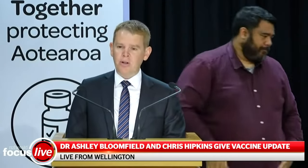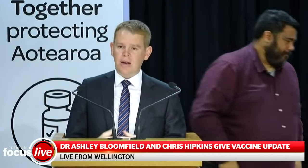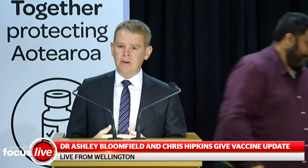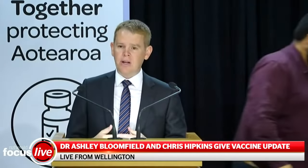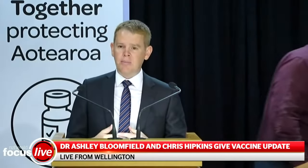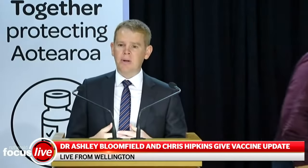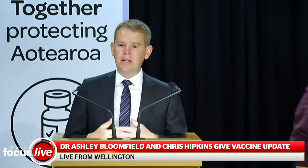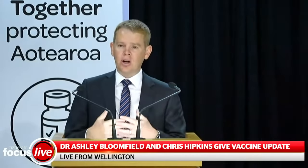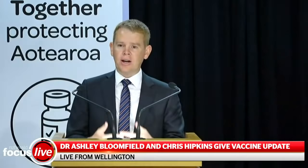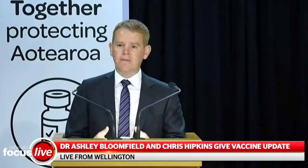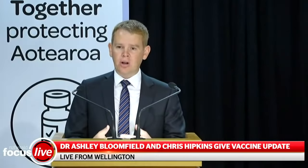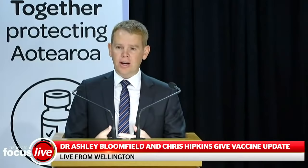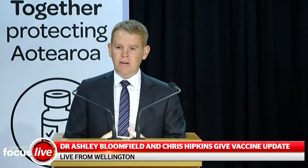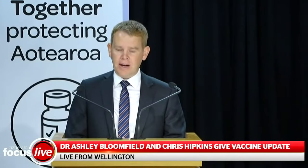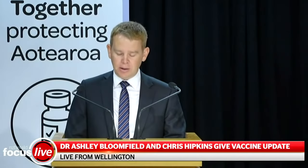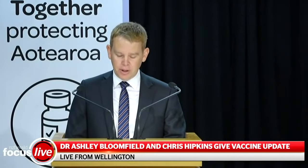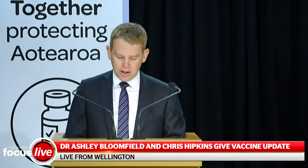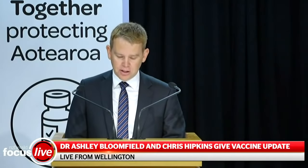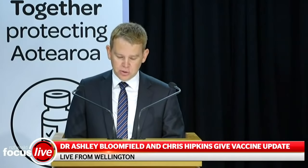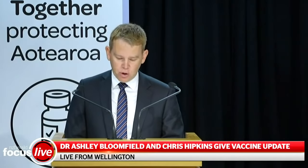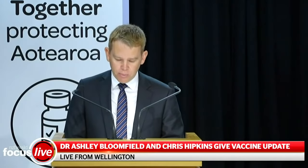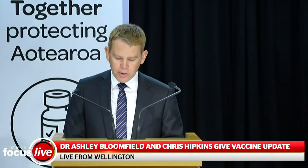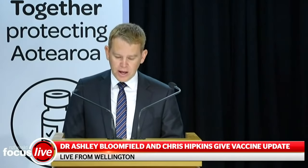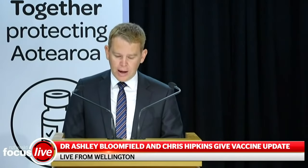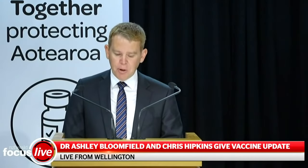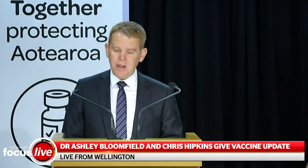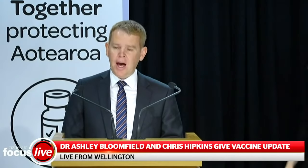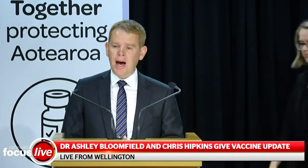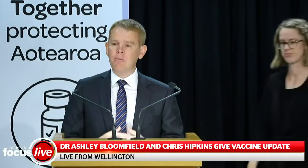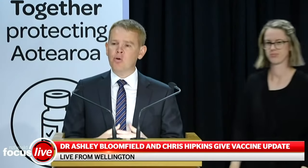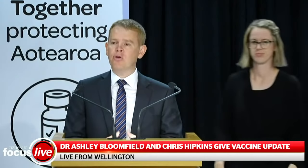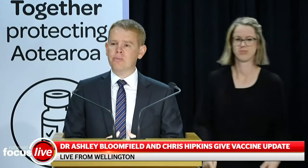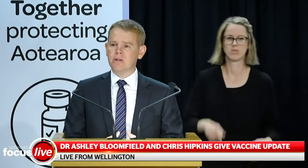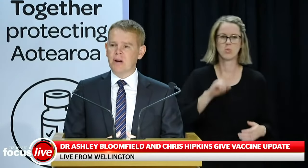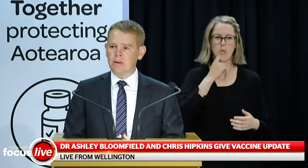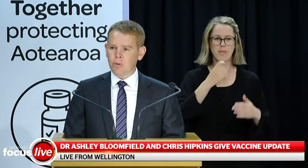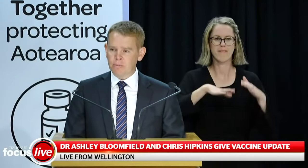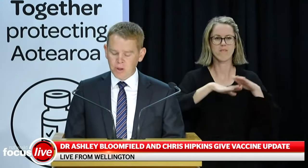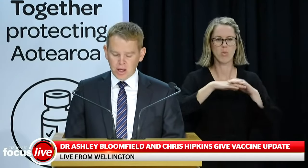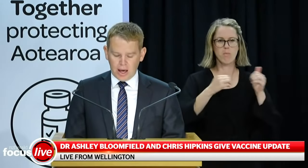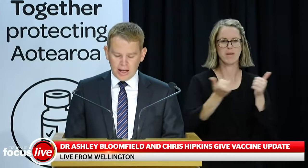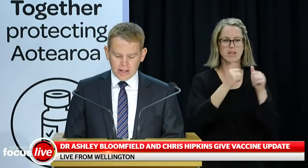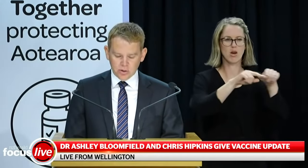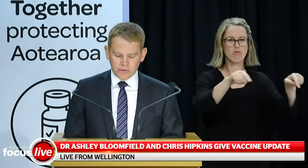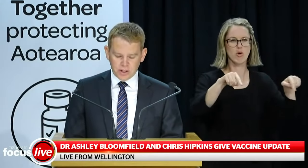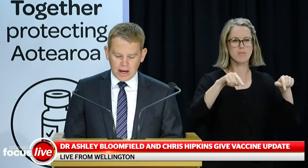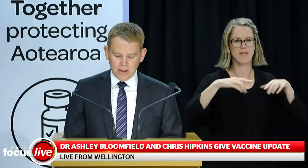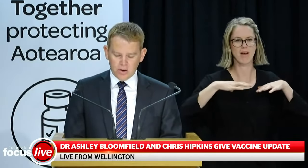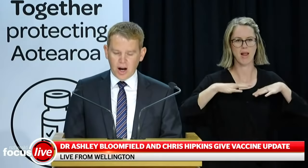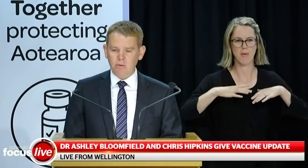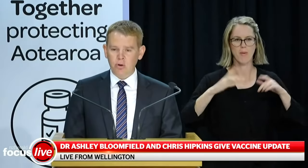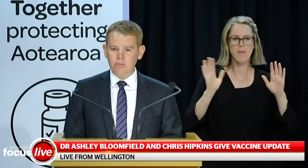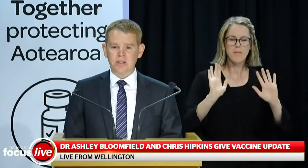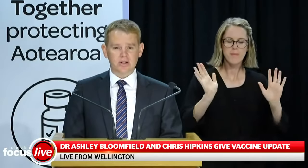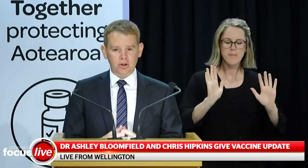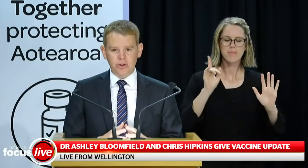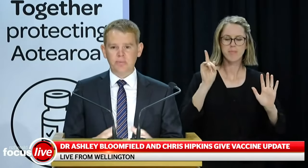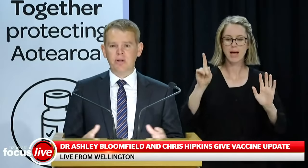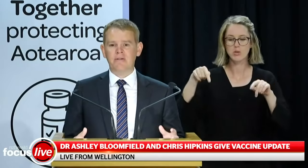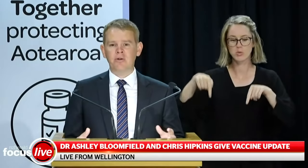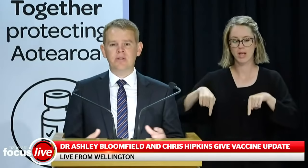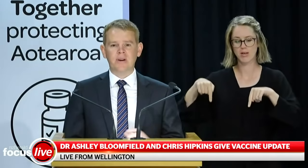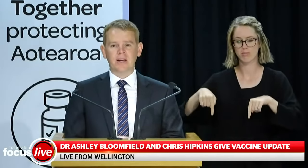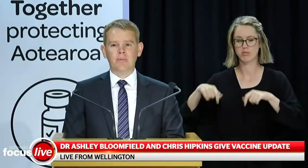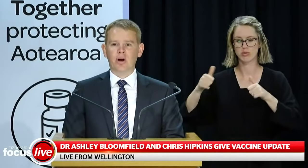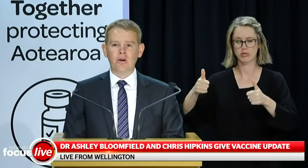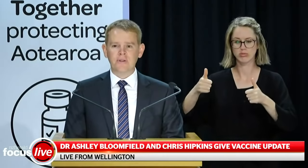we won't have a complete like-for-like availability swap, but there are more rooms available. And as of today, there's a good